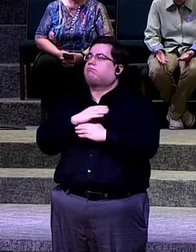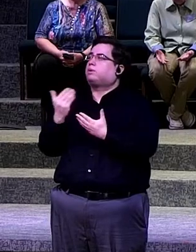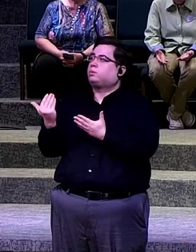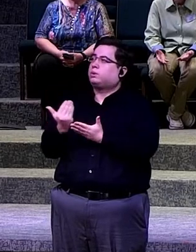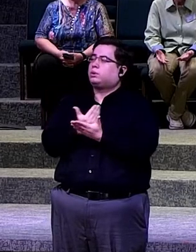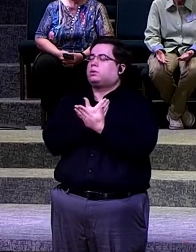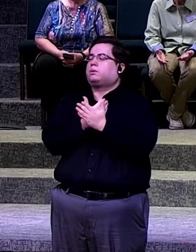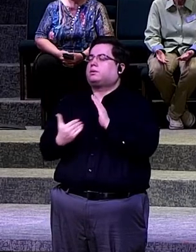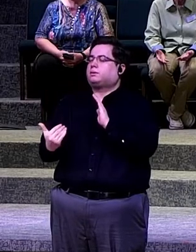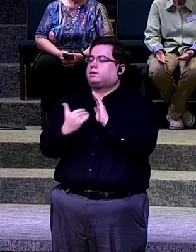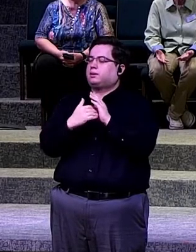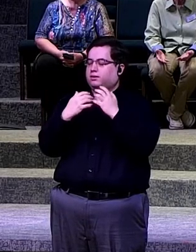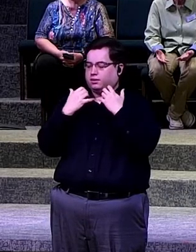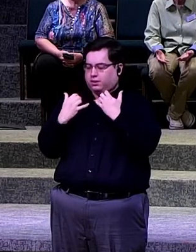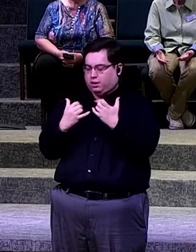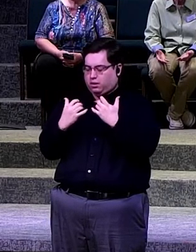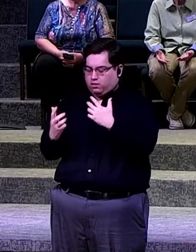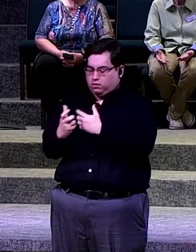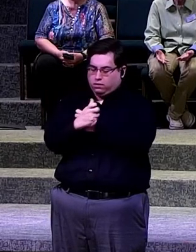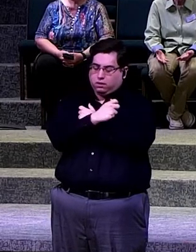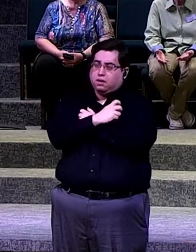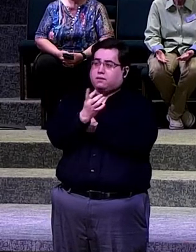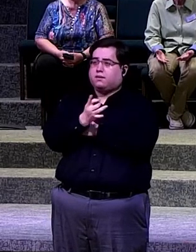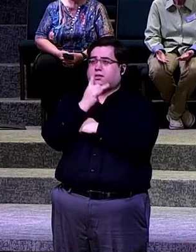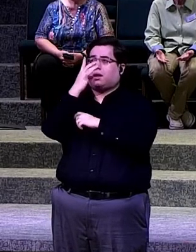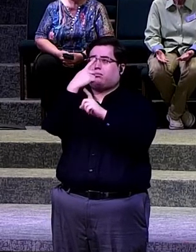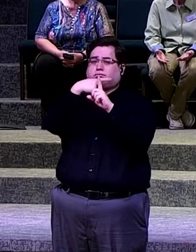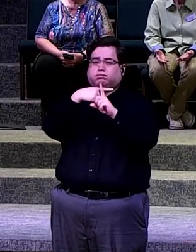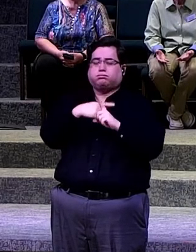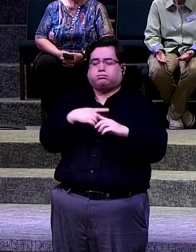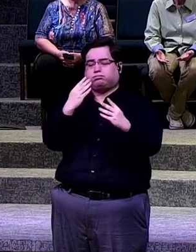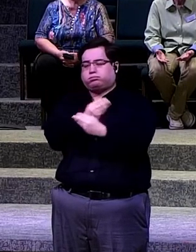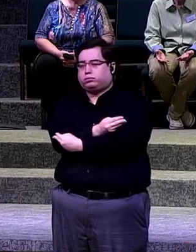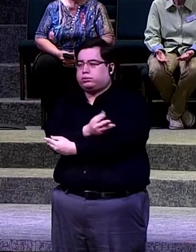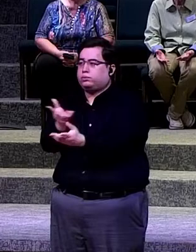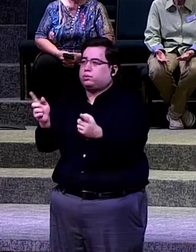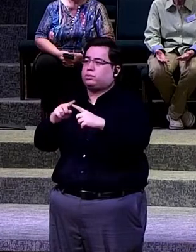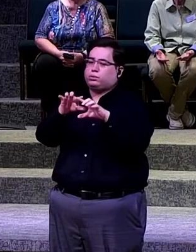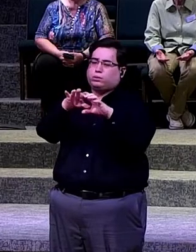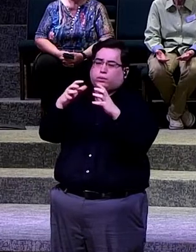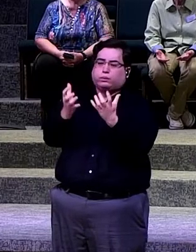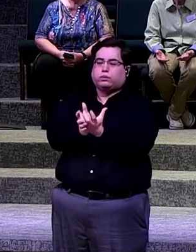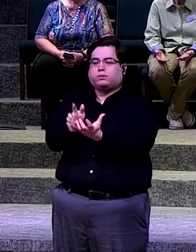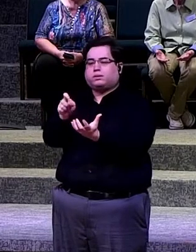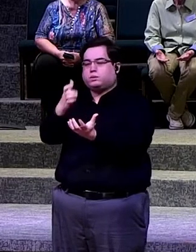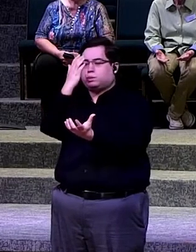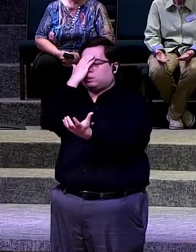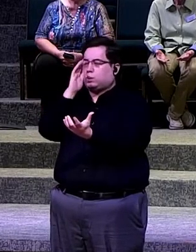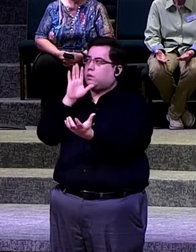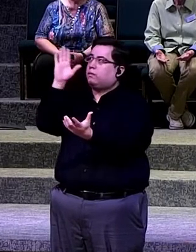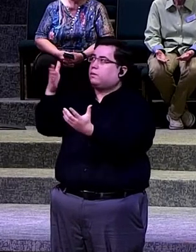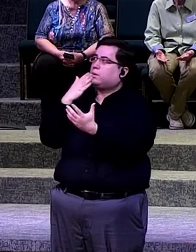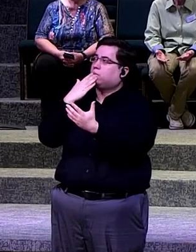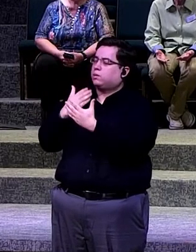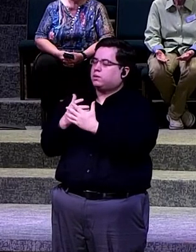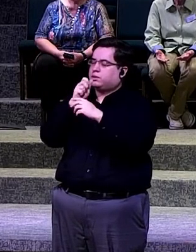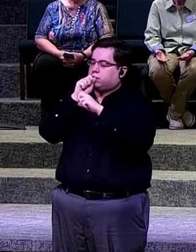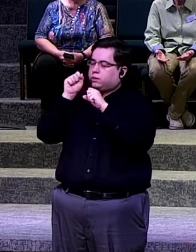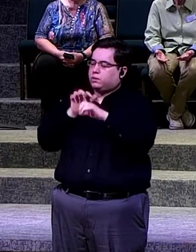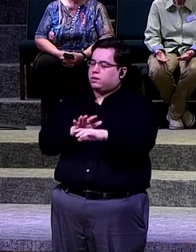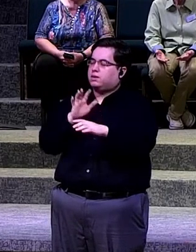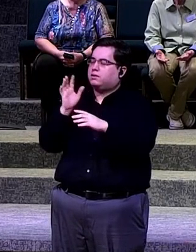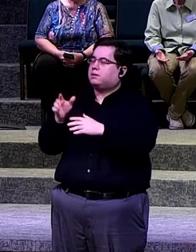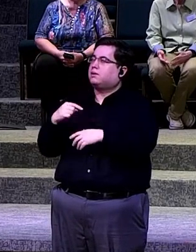now let us take this love and light into the world, who needs to also know of your goodness and grace. In this we